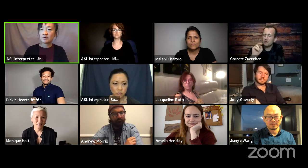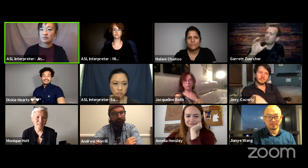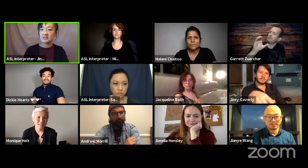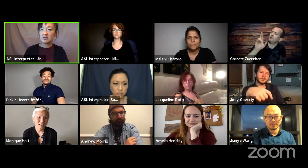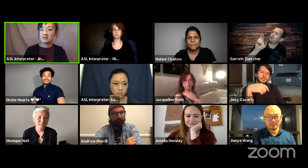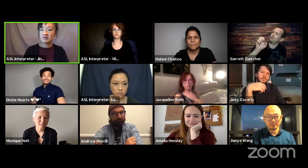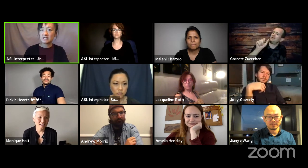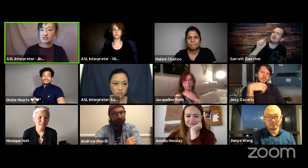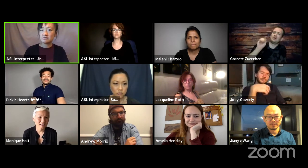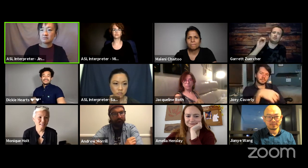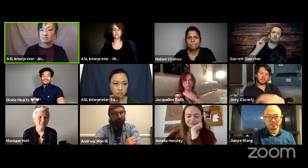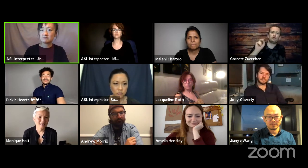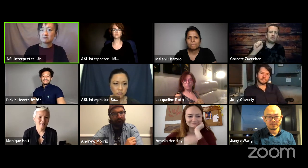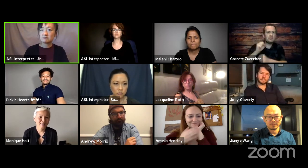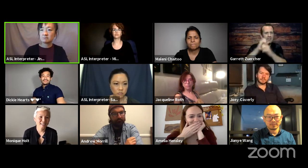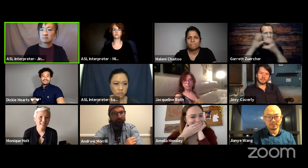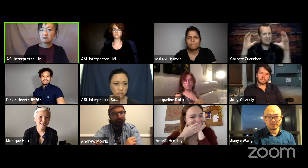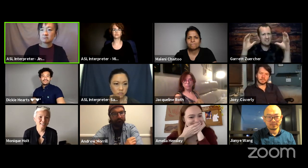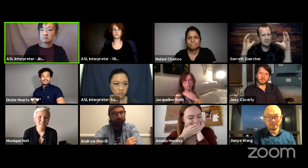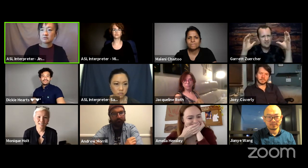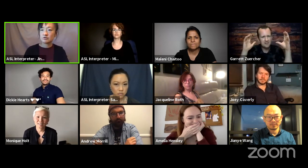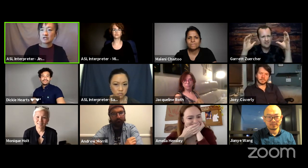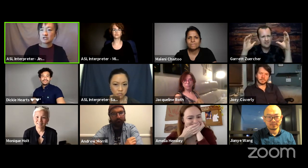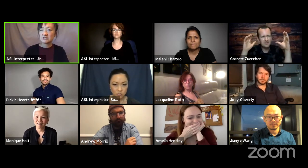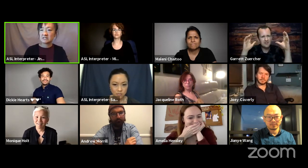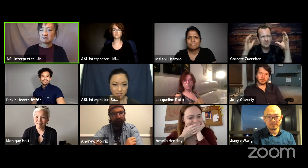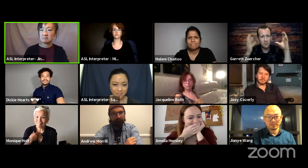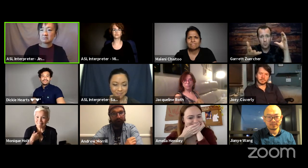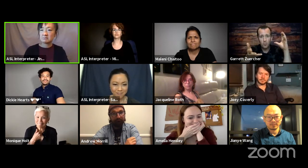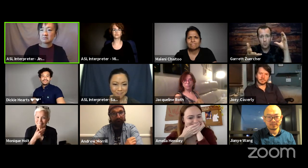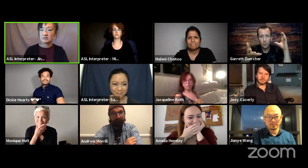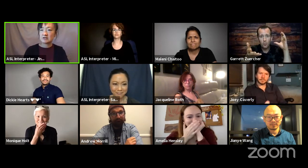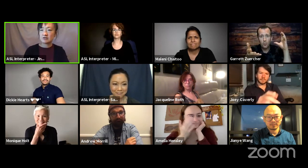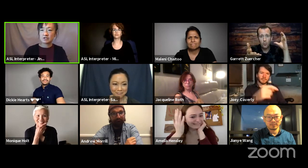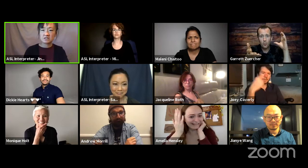Was it called the creation? Creation scene? Was there a creation scene?